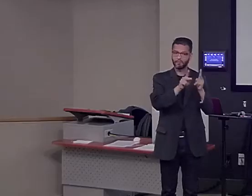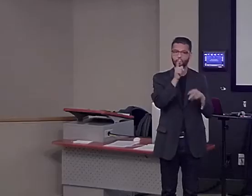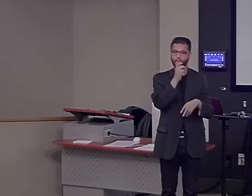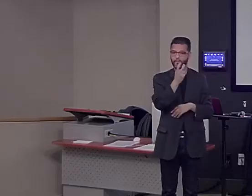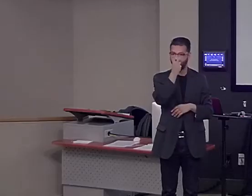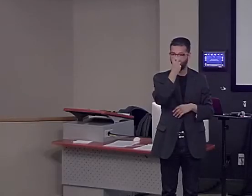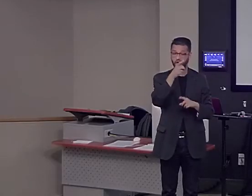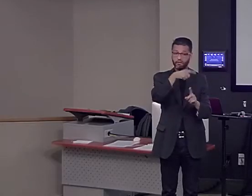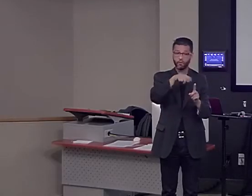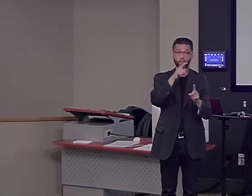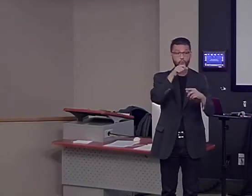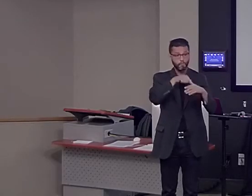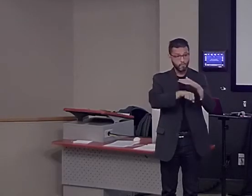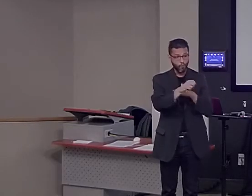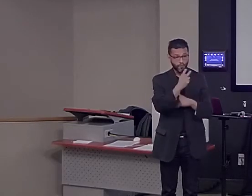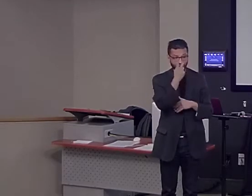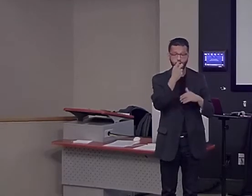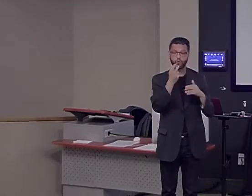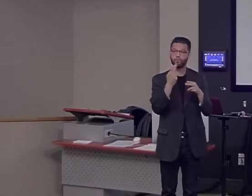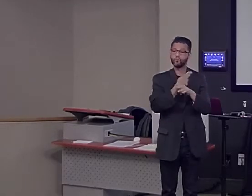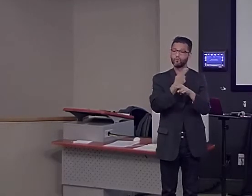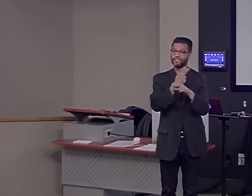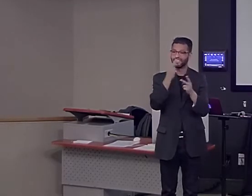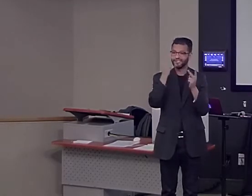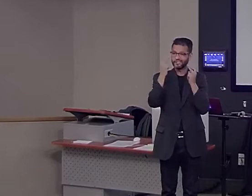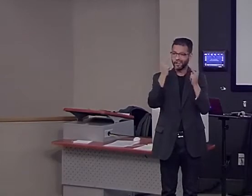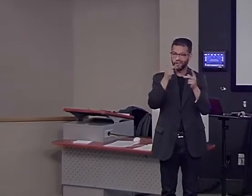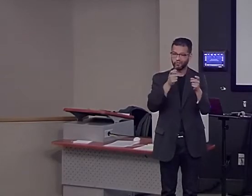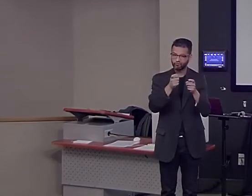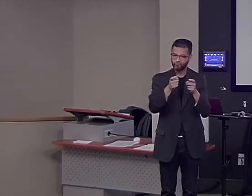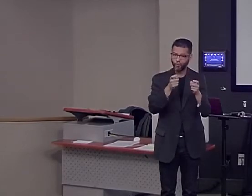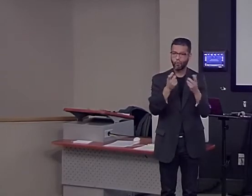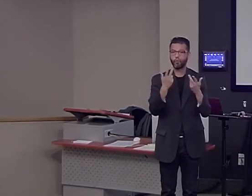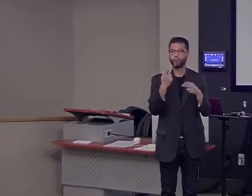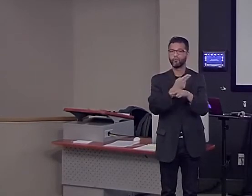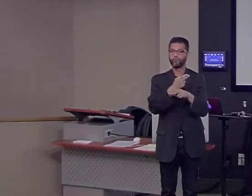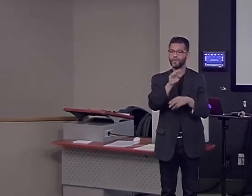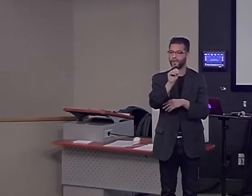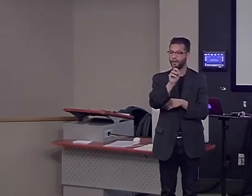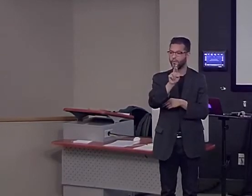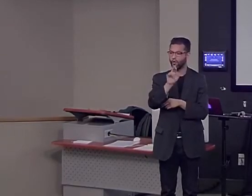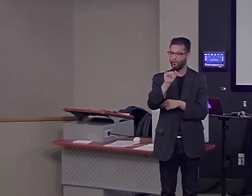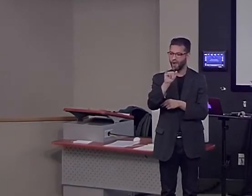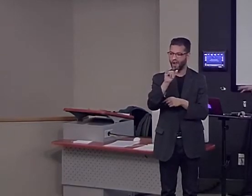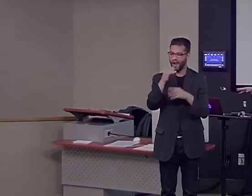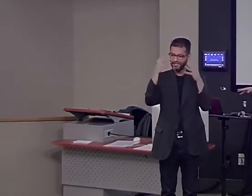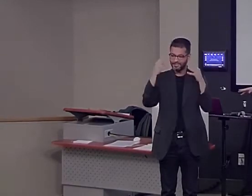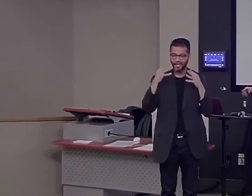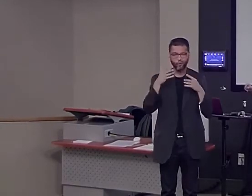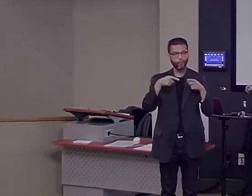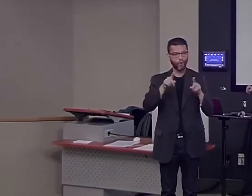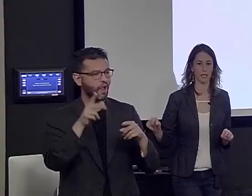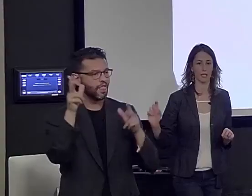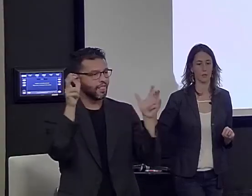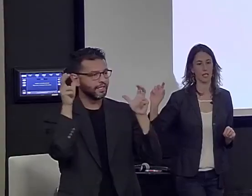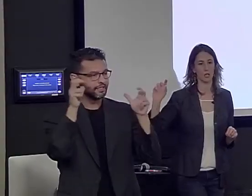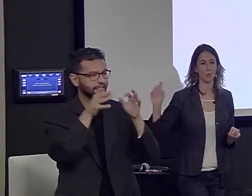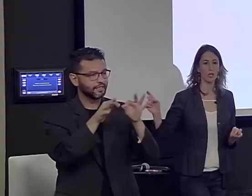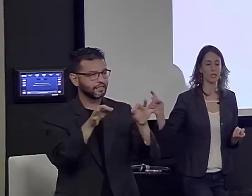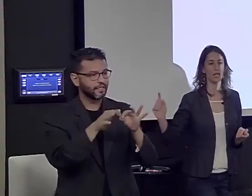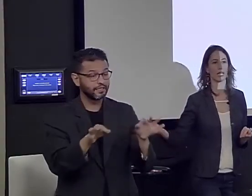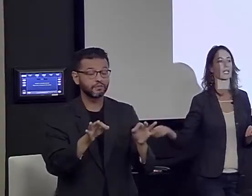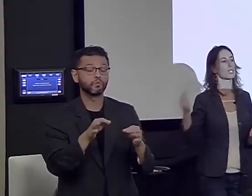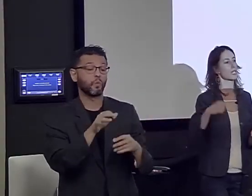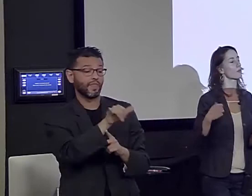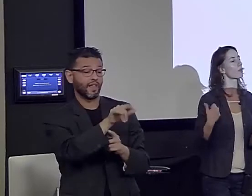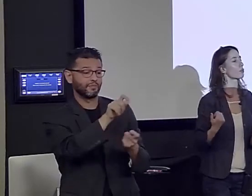blind participants and sighted controls were in an MRI scanner while they were listening to sentences. And in this particular experiment, they would hear a